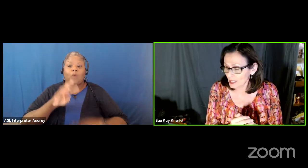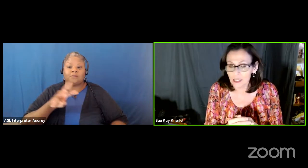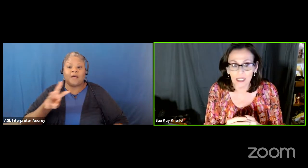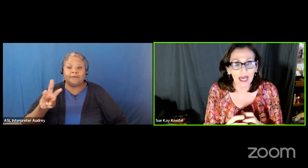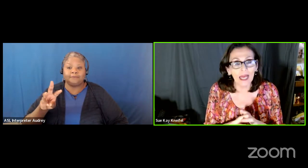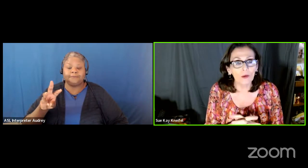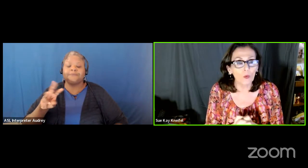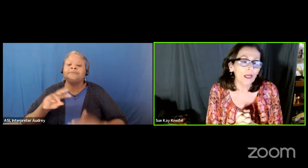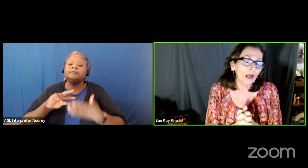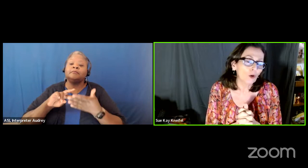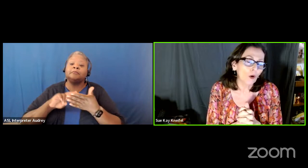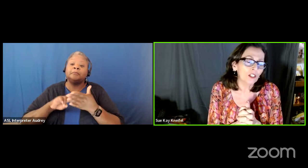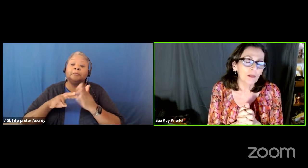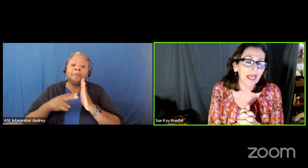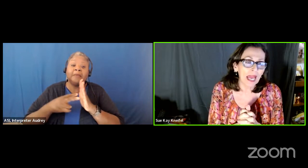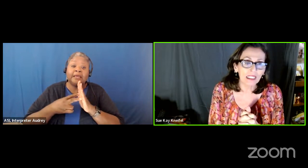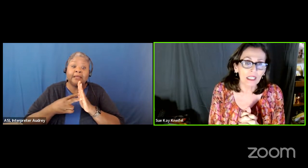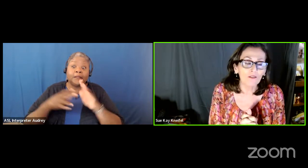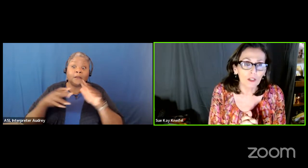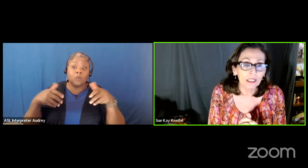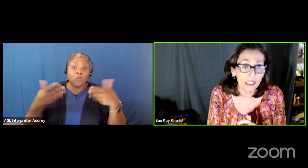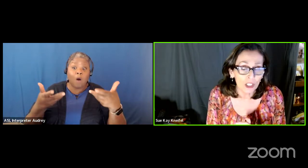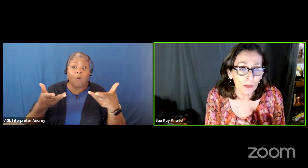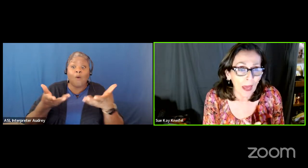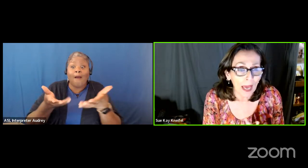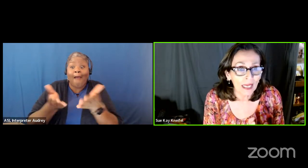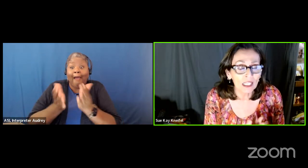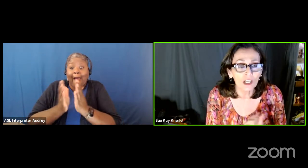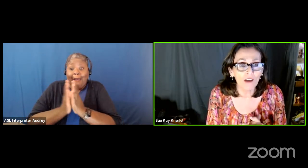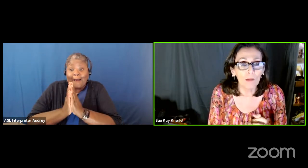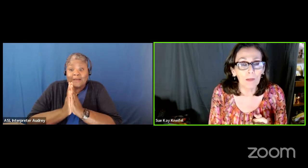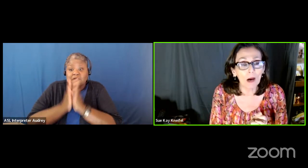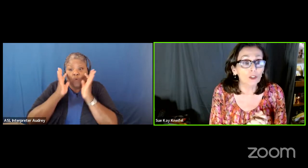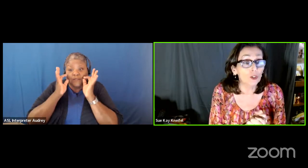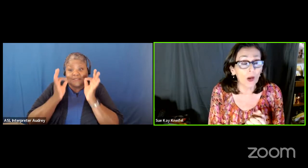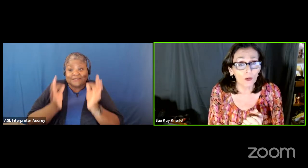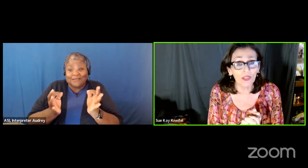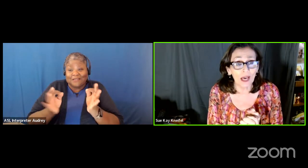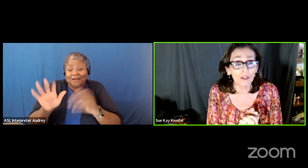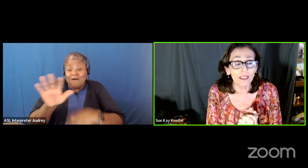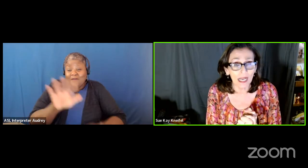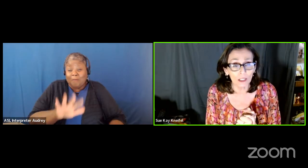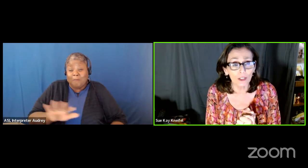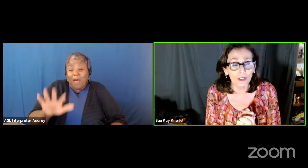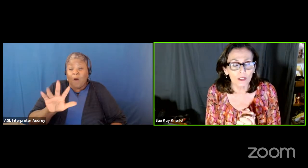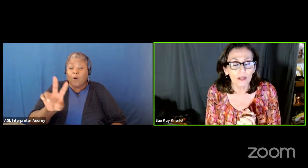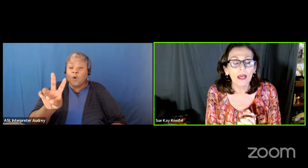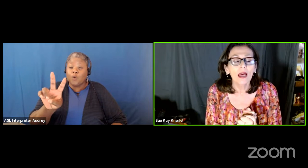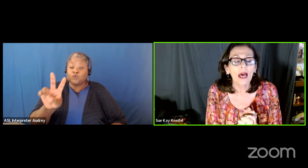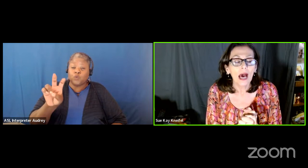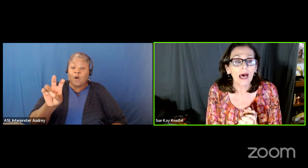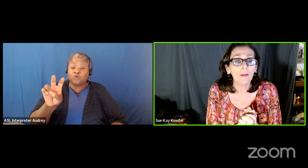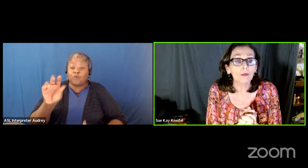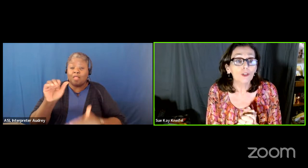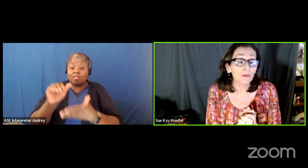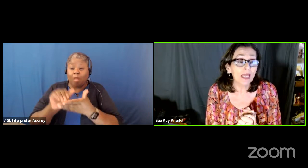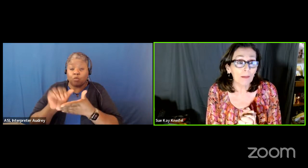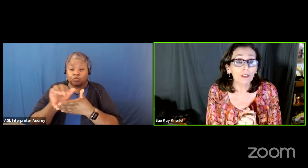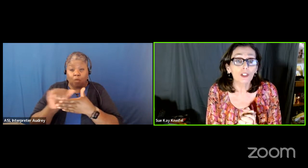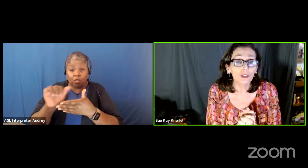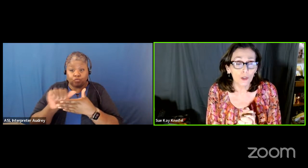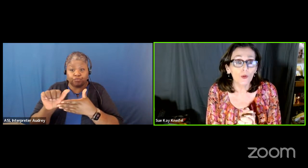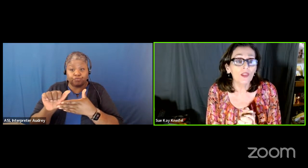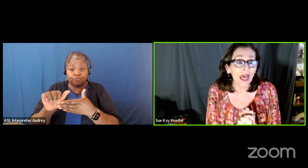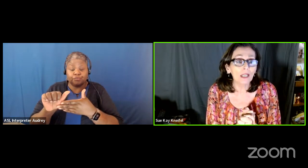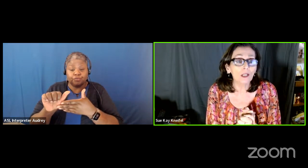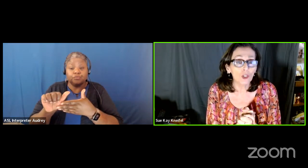That means that we are going to be asking for a decision package of about $200,000 to be